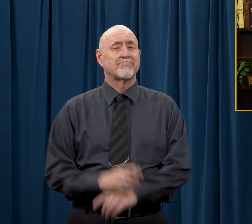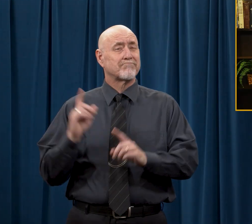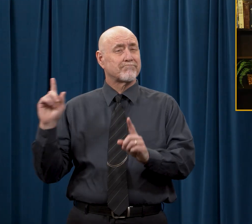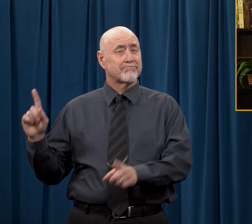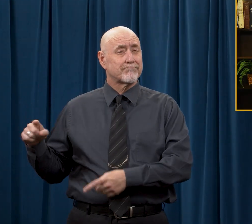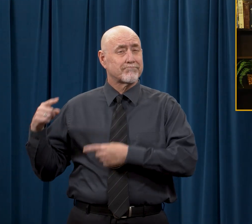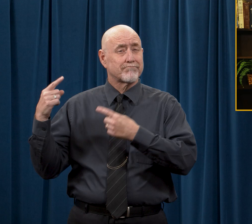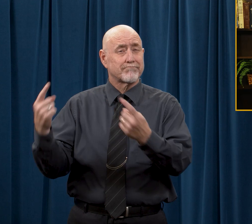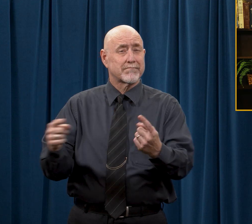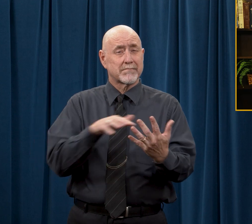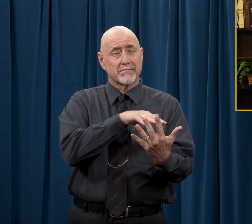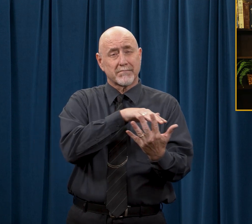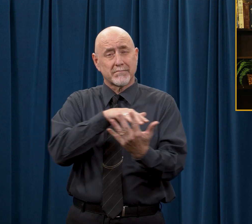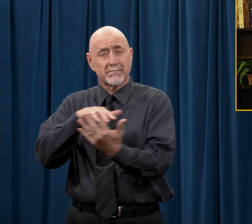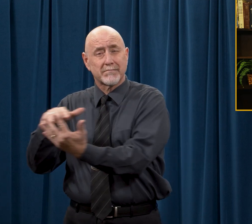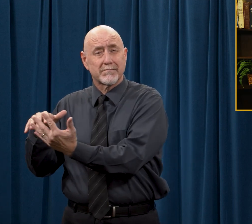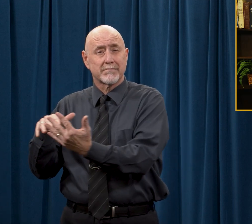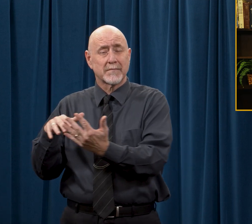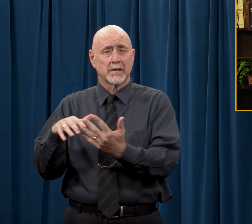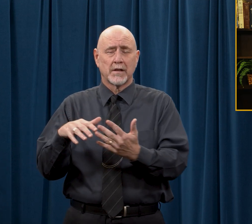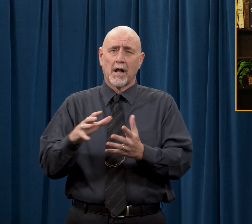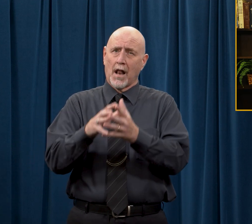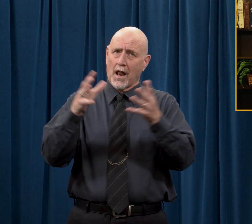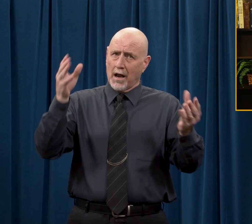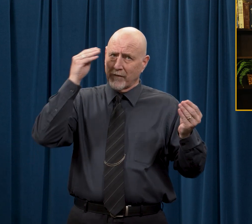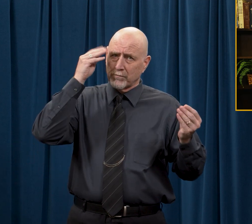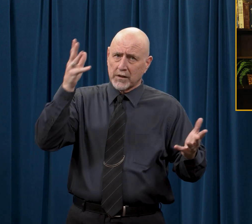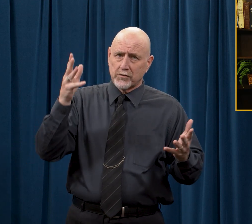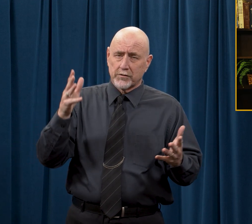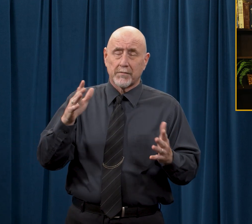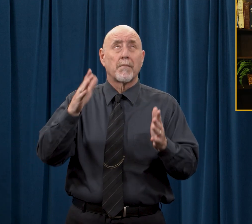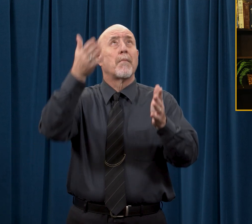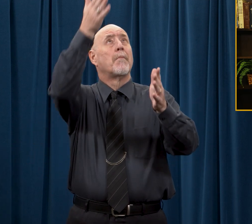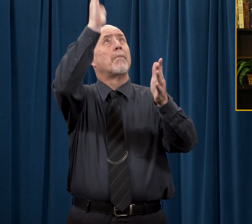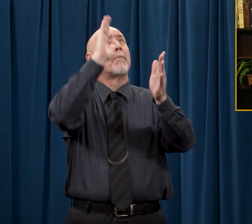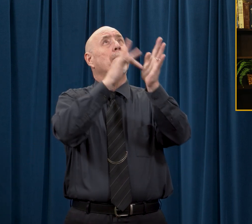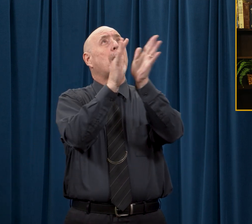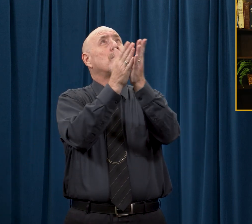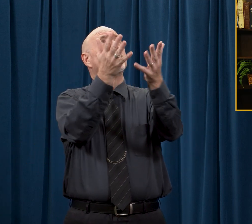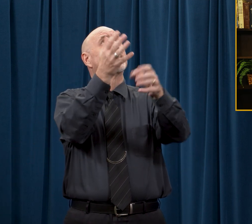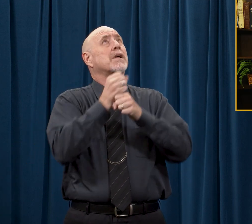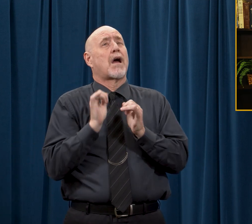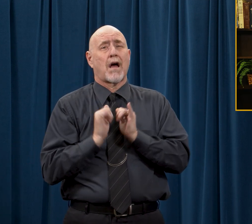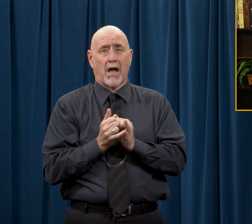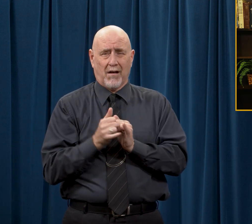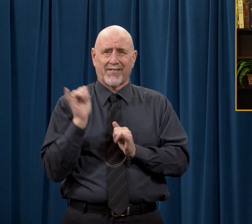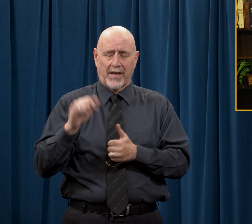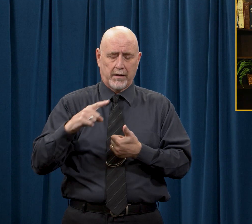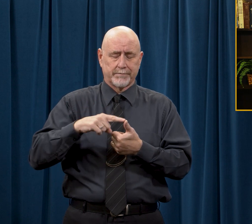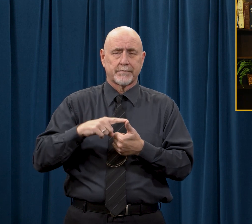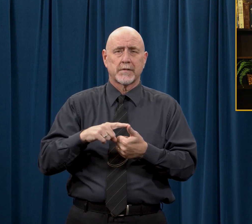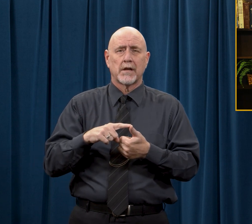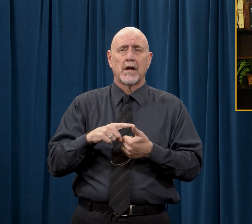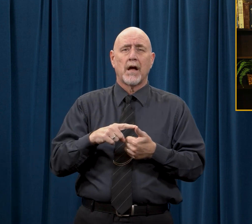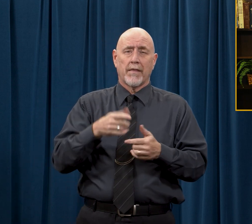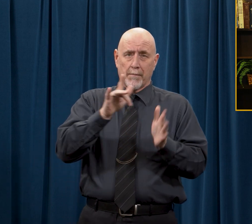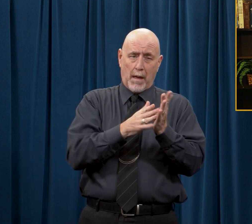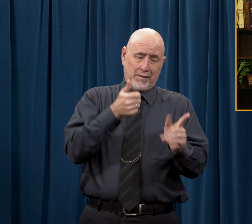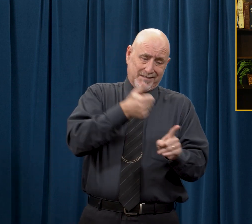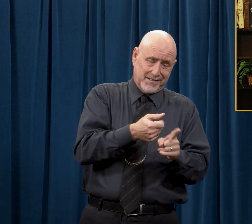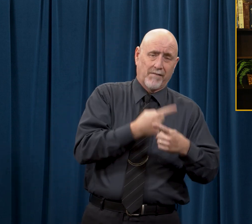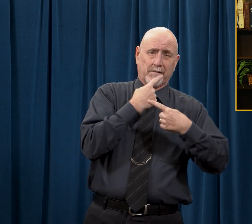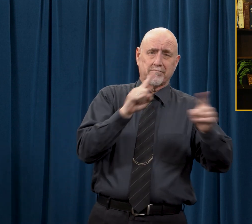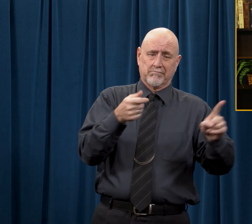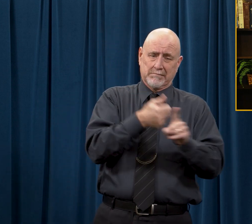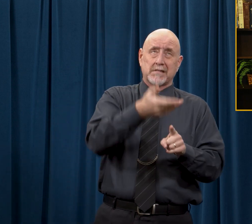We have covered a lot of information in this series in talking about how we got the Bible. We've talked about biblical claims